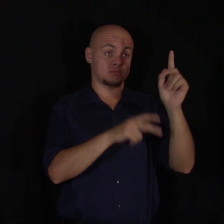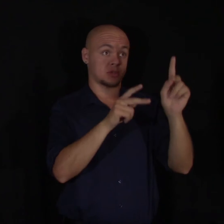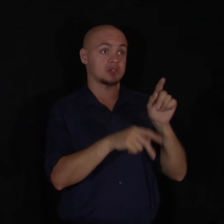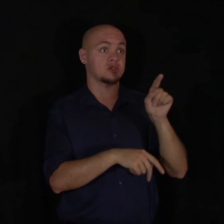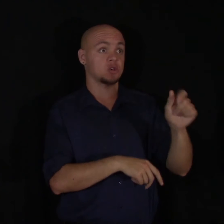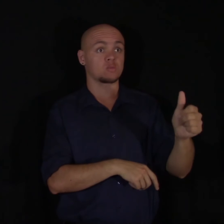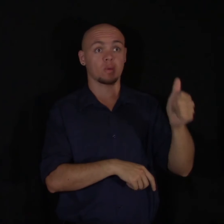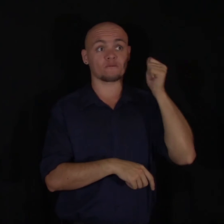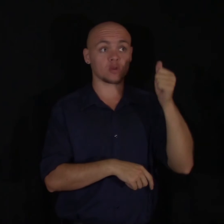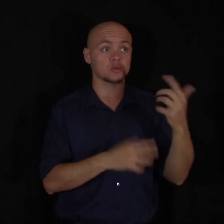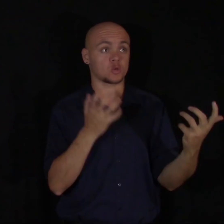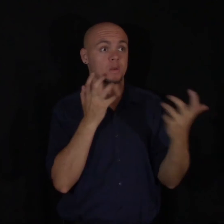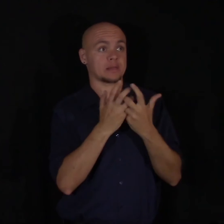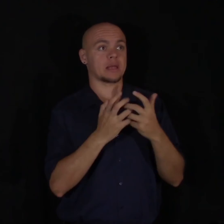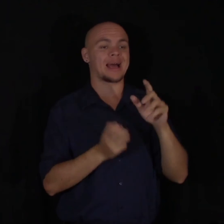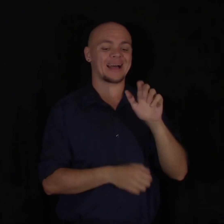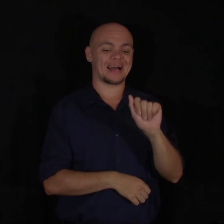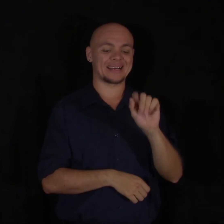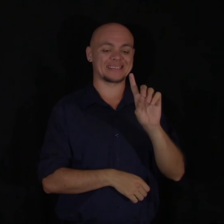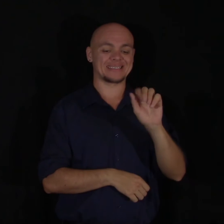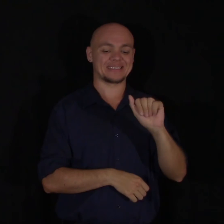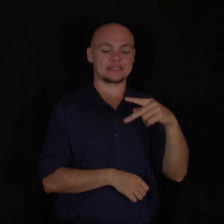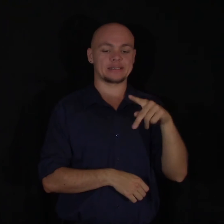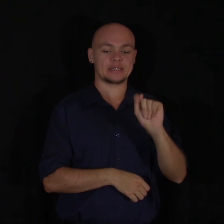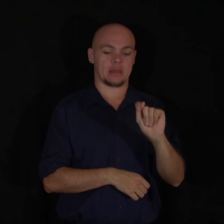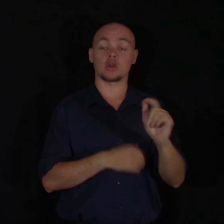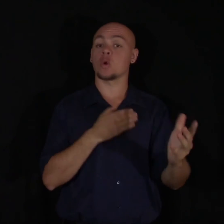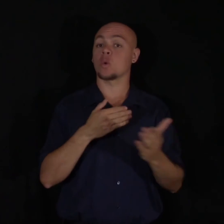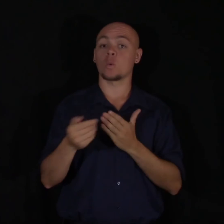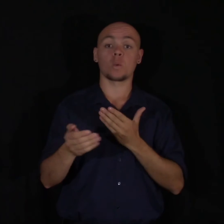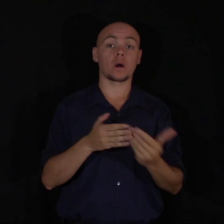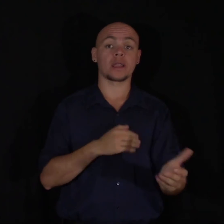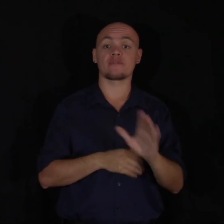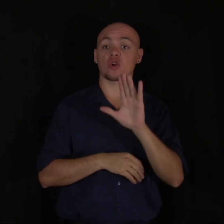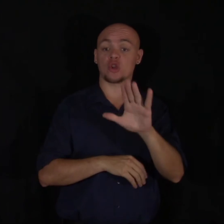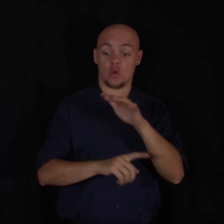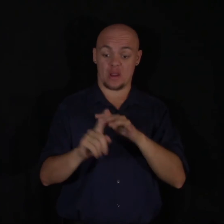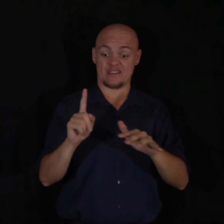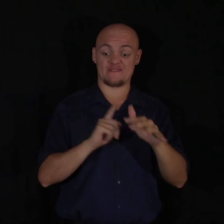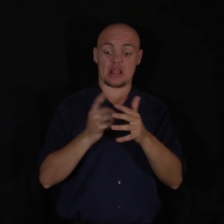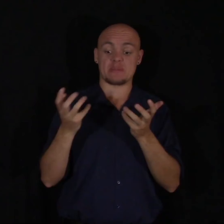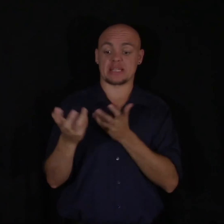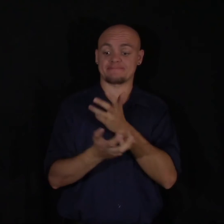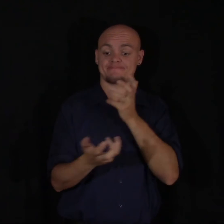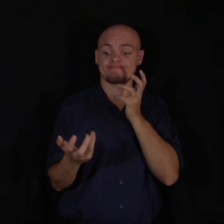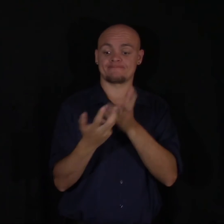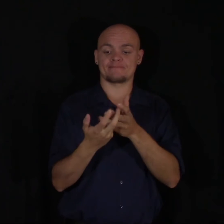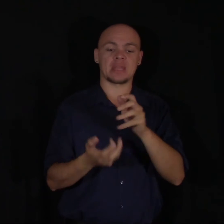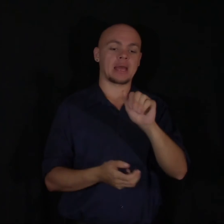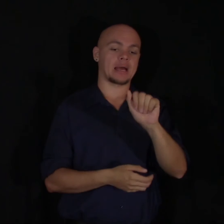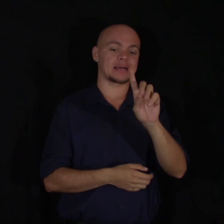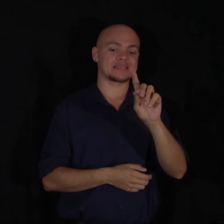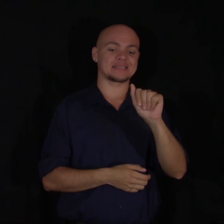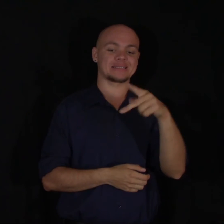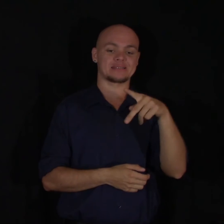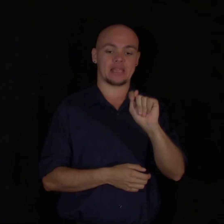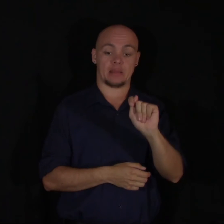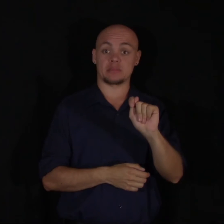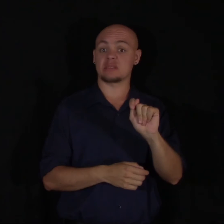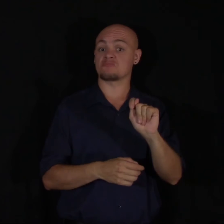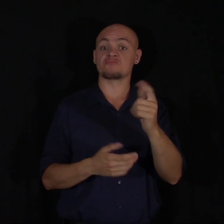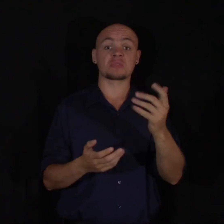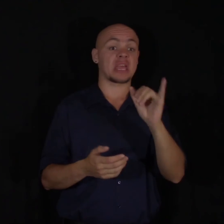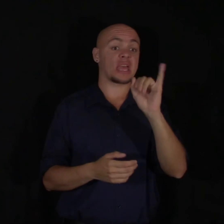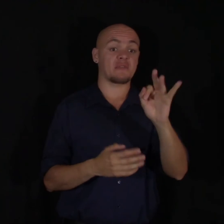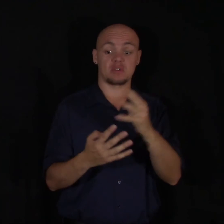to adapt. You have to adapt to whatever environment you're in, even if it's prison. And what does